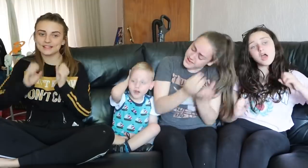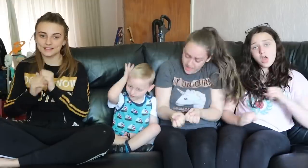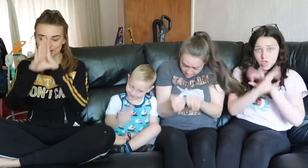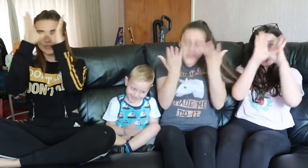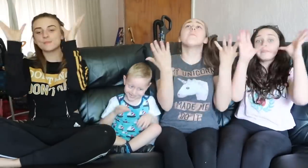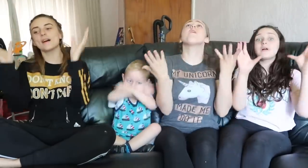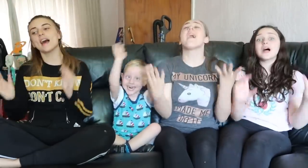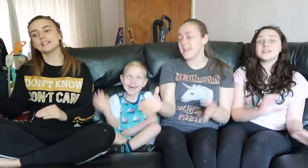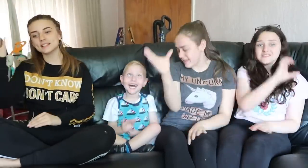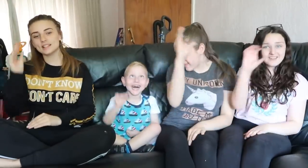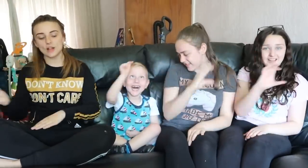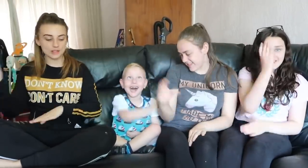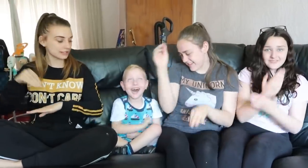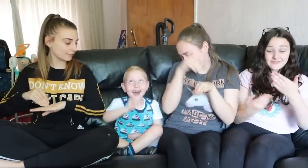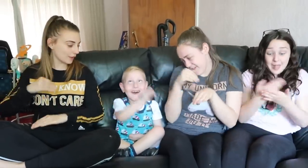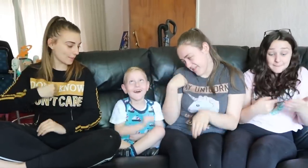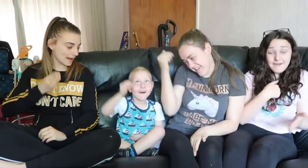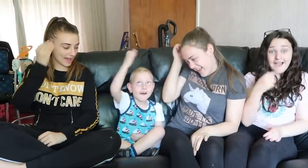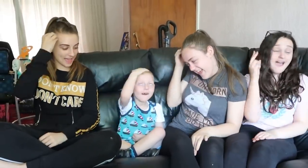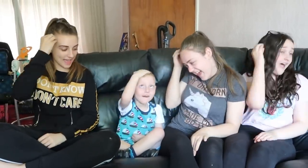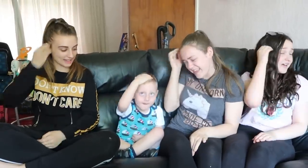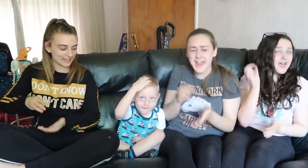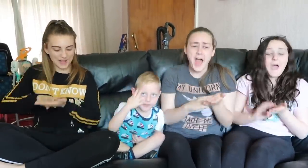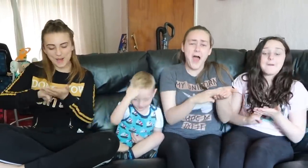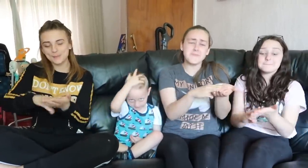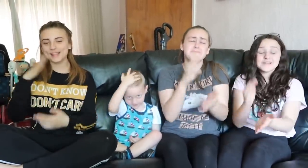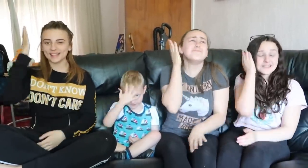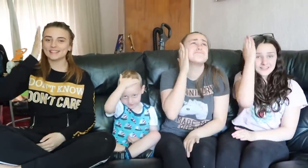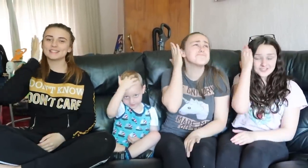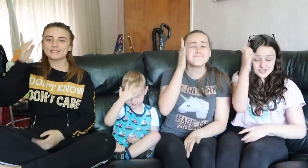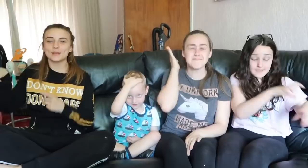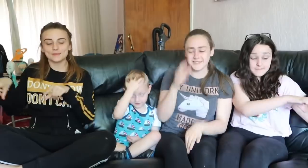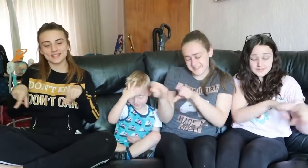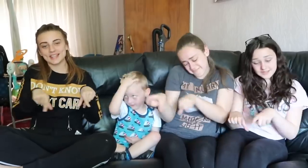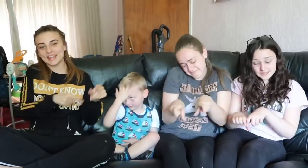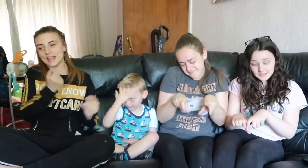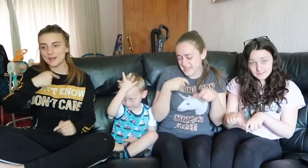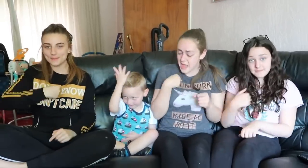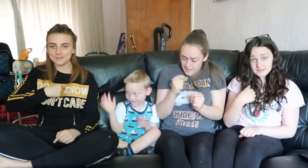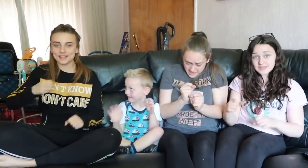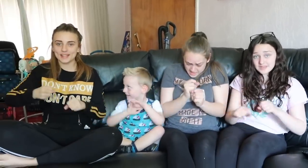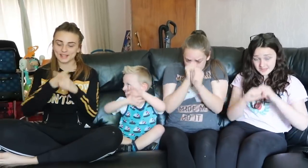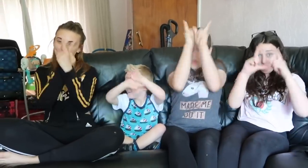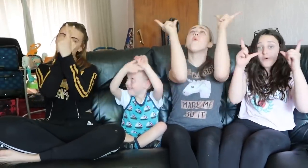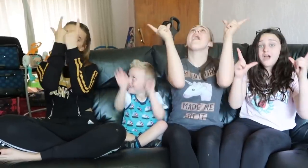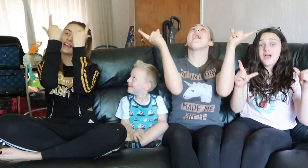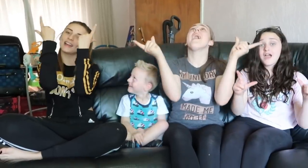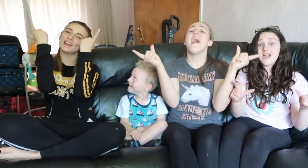The brightest colour has been on my head. A million dreams are keeping me awake.